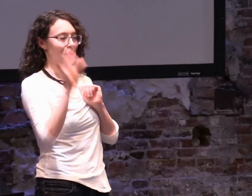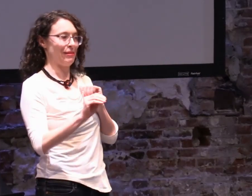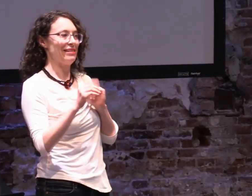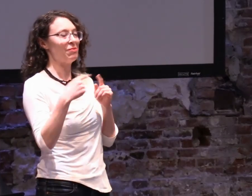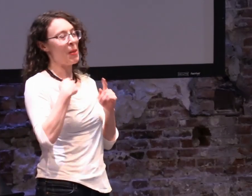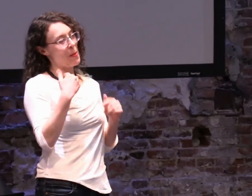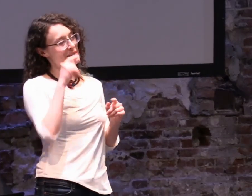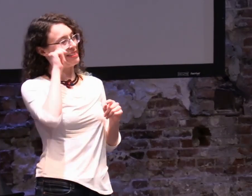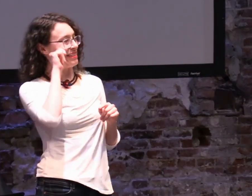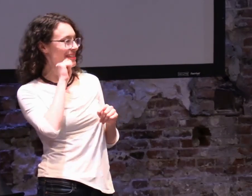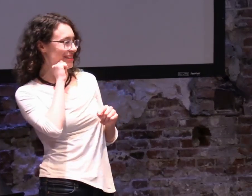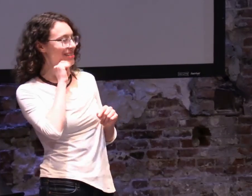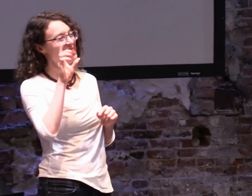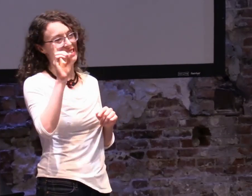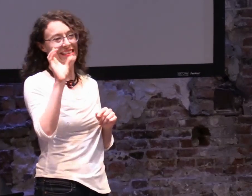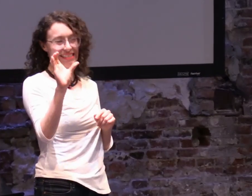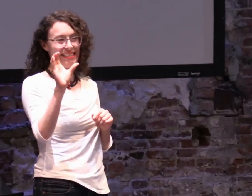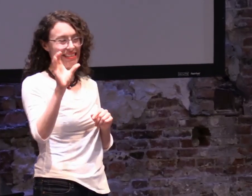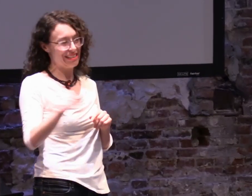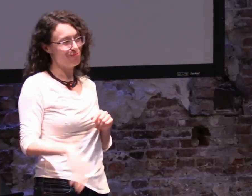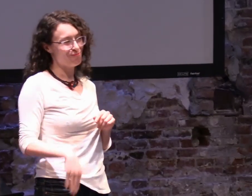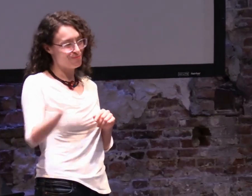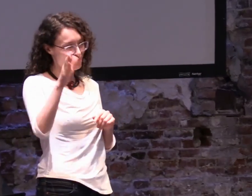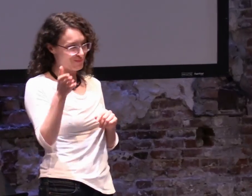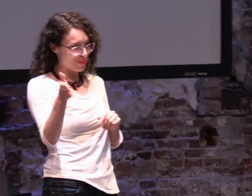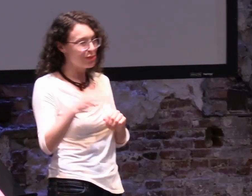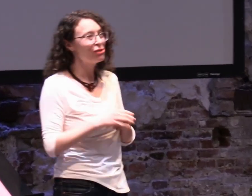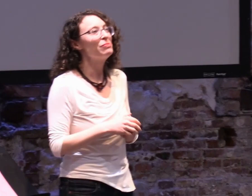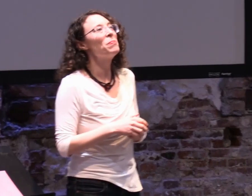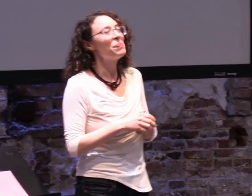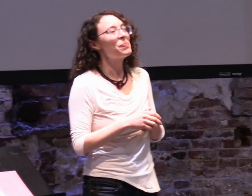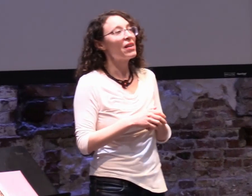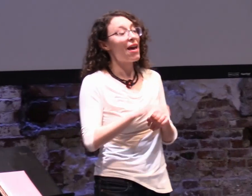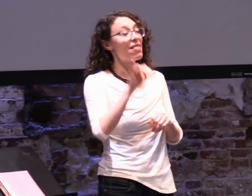with Deaf Access Theater. I was a teenager. That was in DC where I grew up.